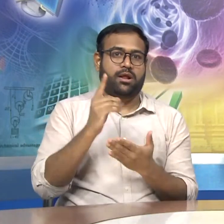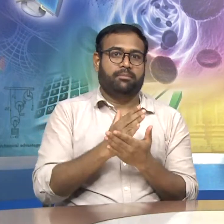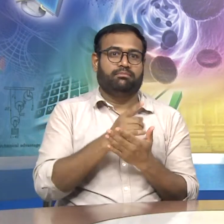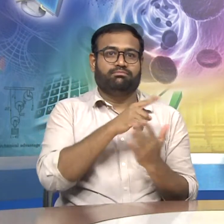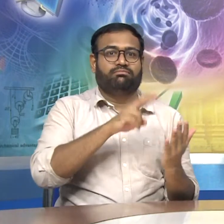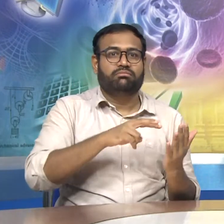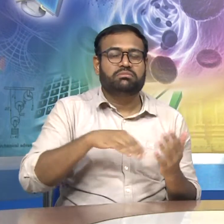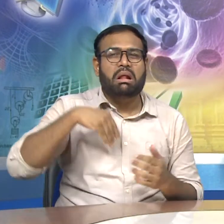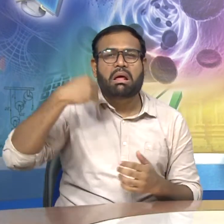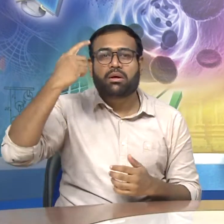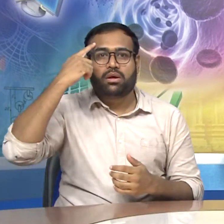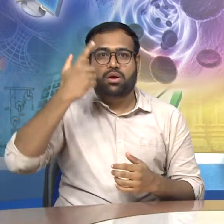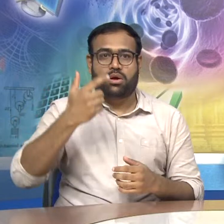development.